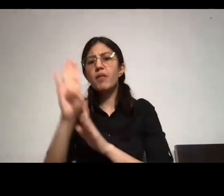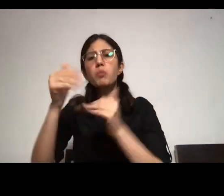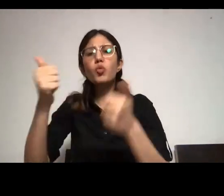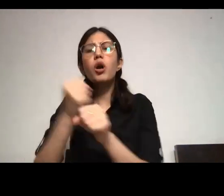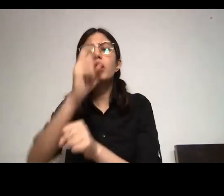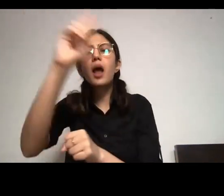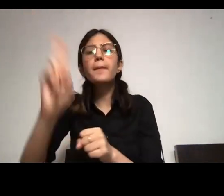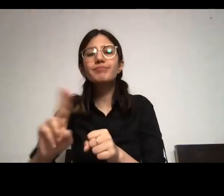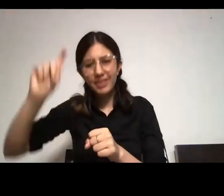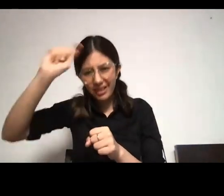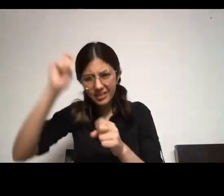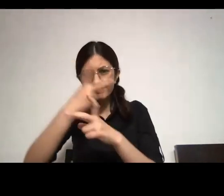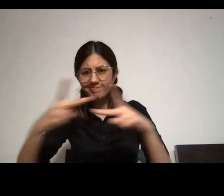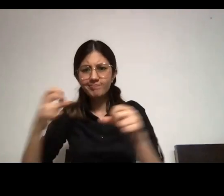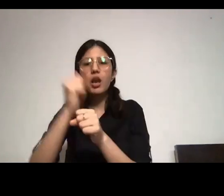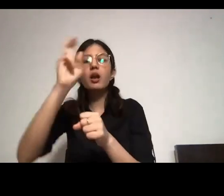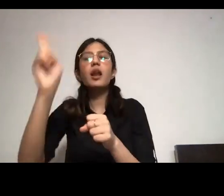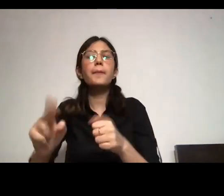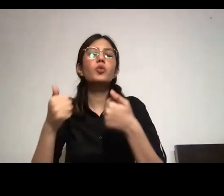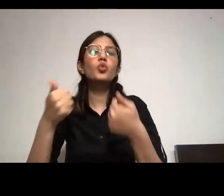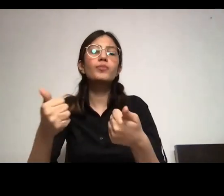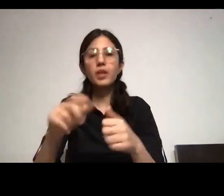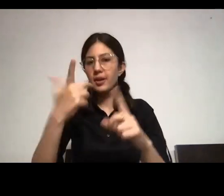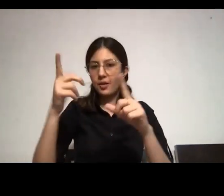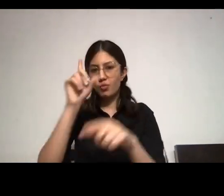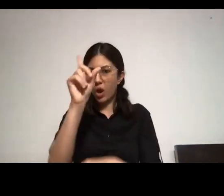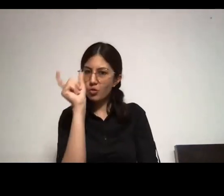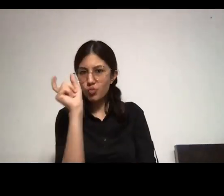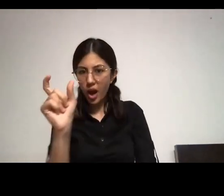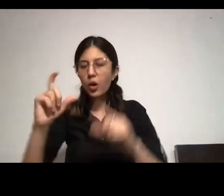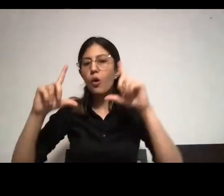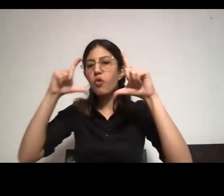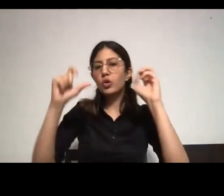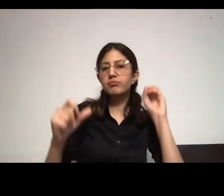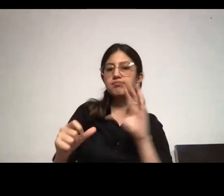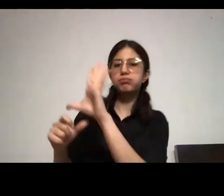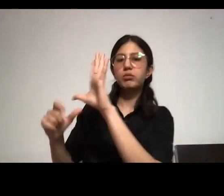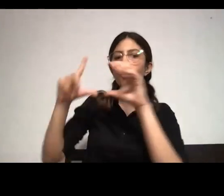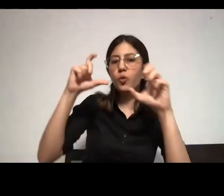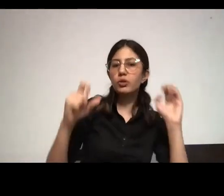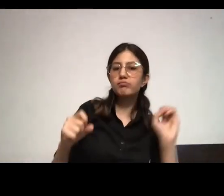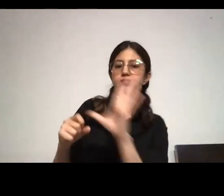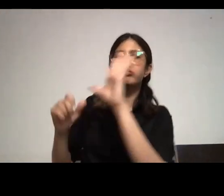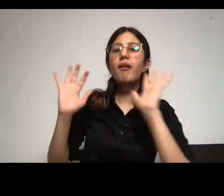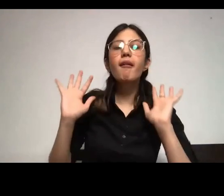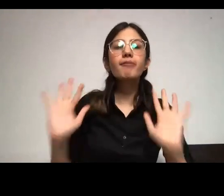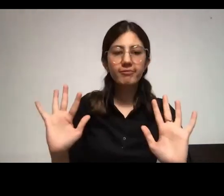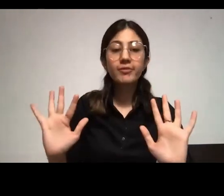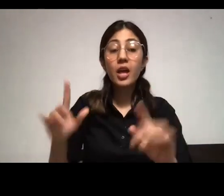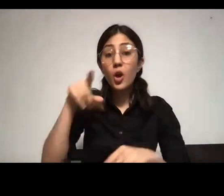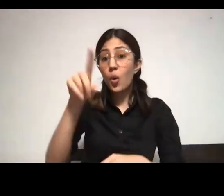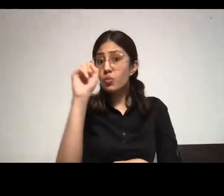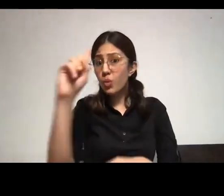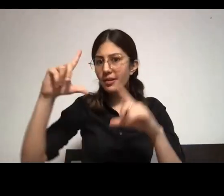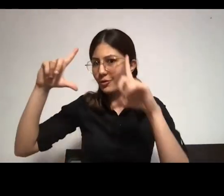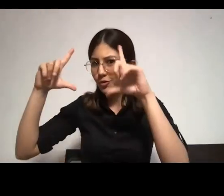grammar skills. So there are visual prompts for each word, and the word will be, you'll be prompted for each picture.